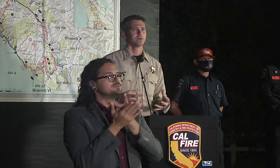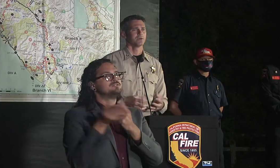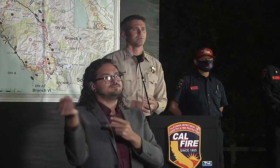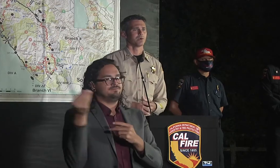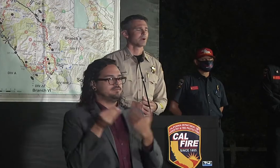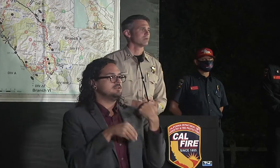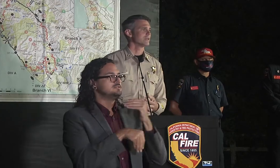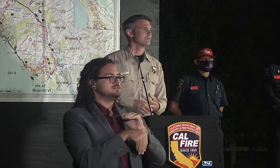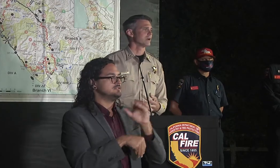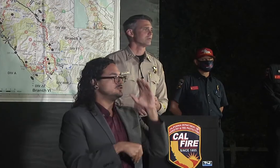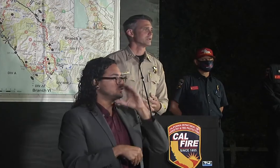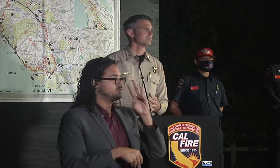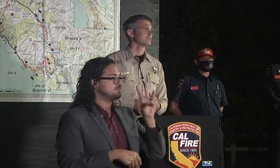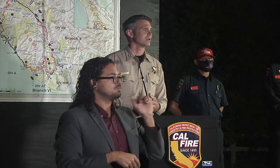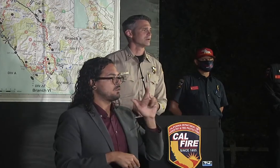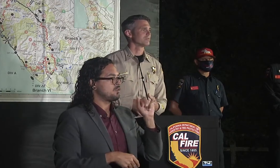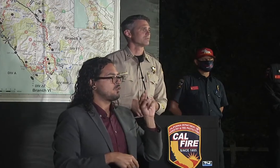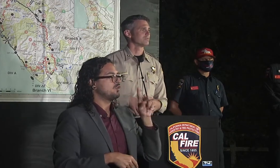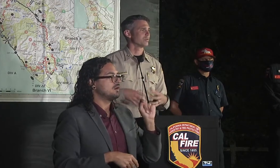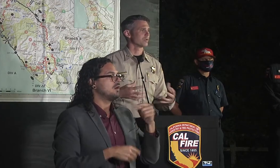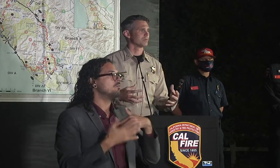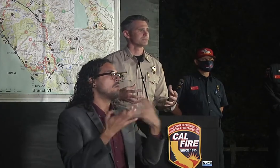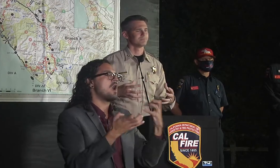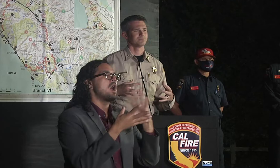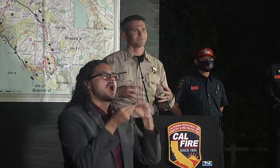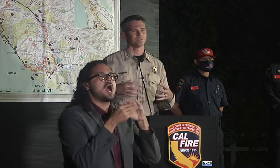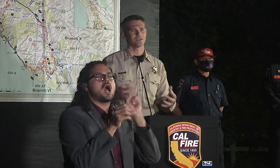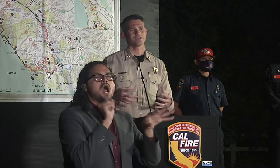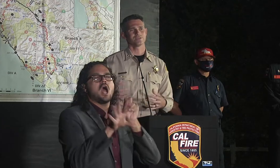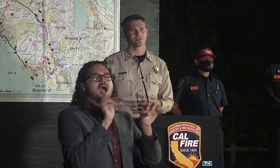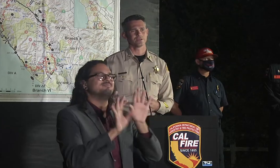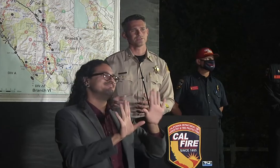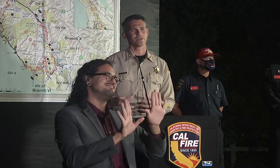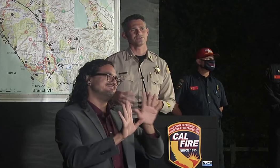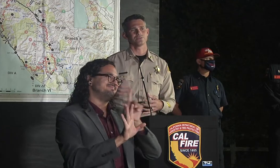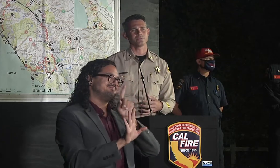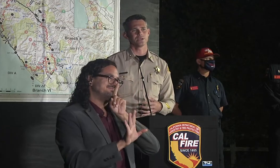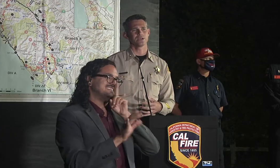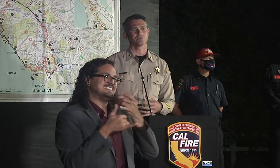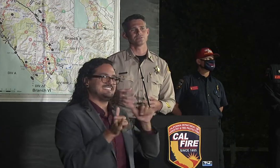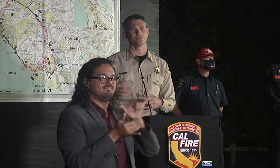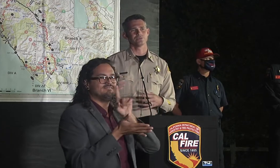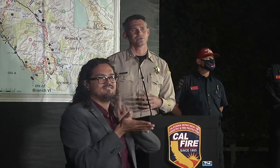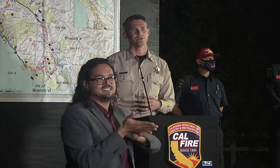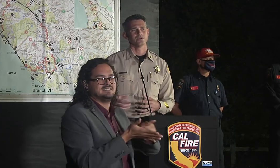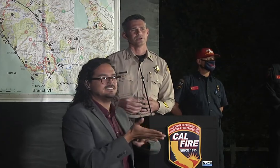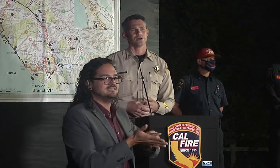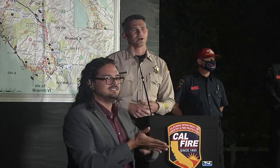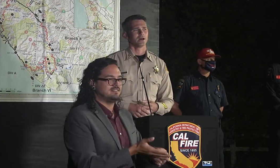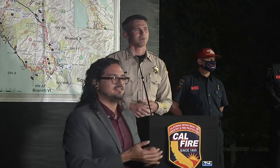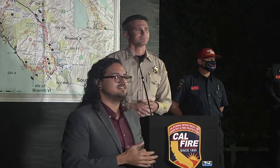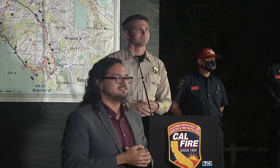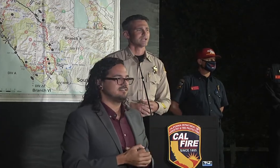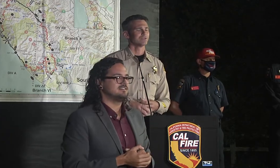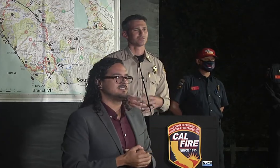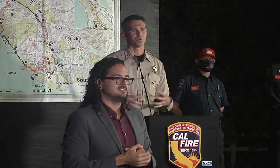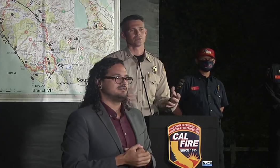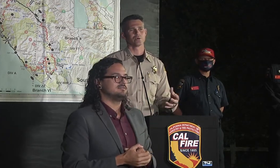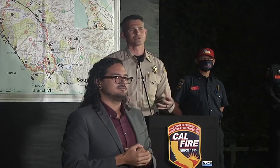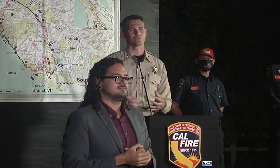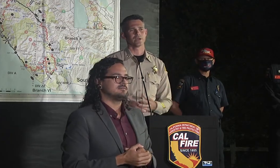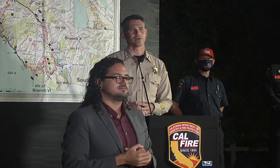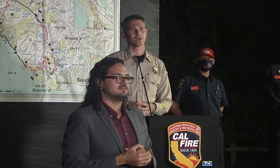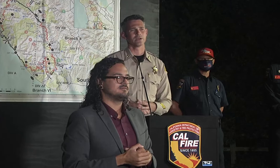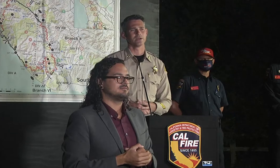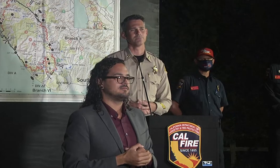tell you more about what they found, but just for the sake of that investigation, being able to answer more of